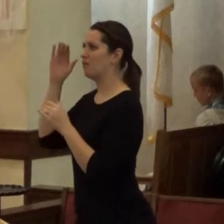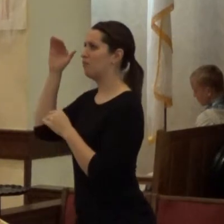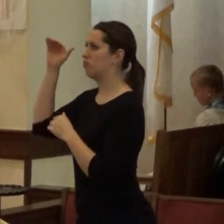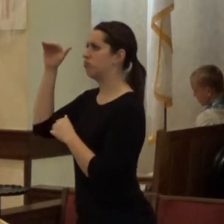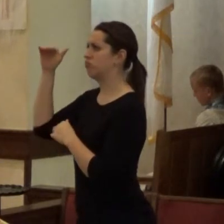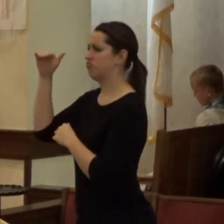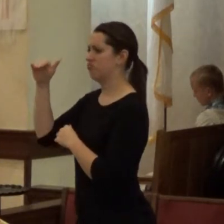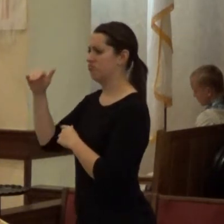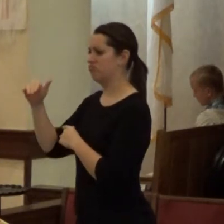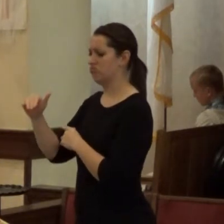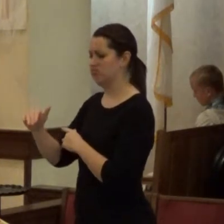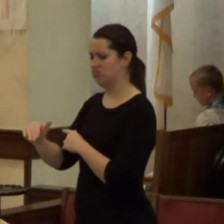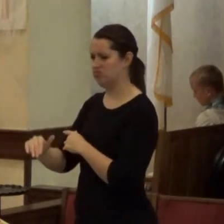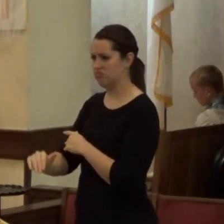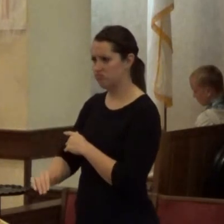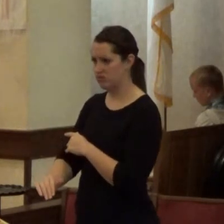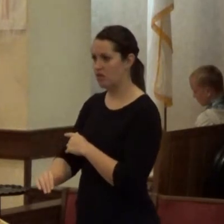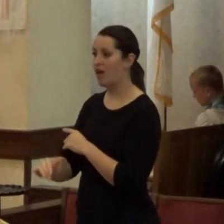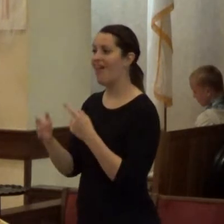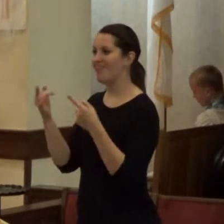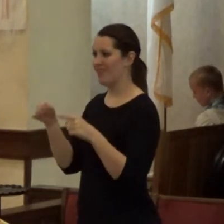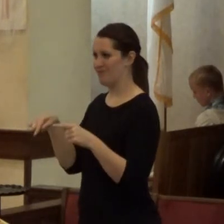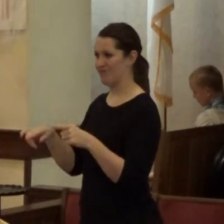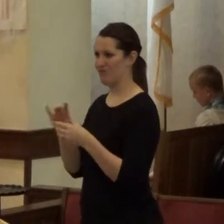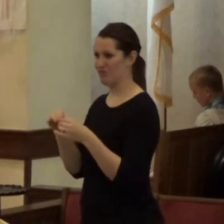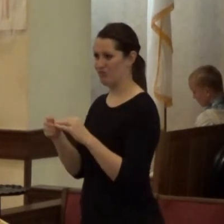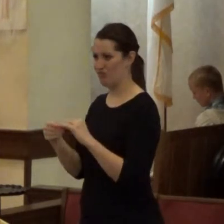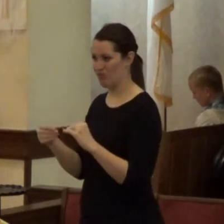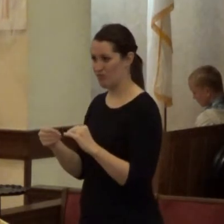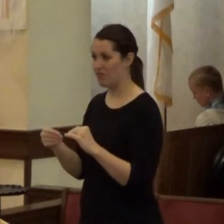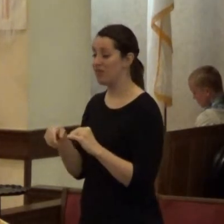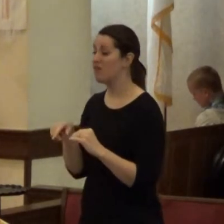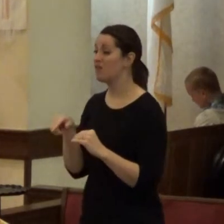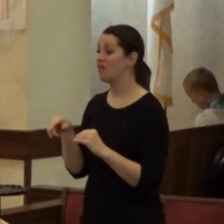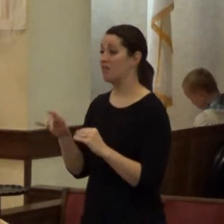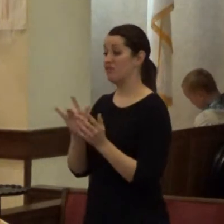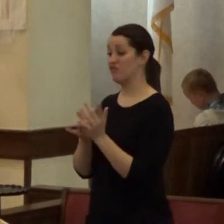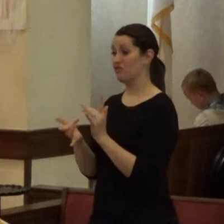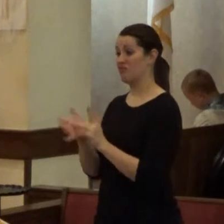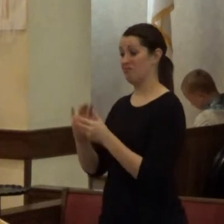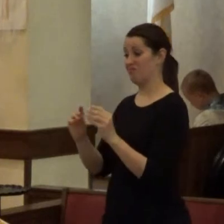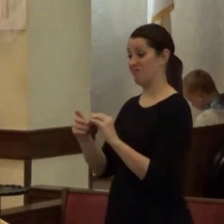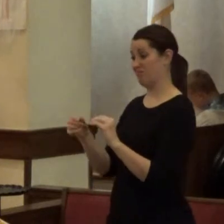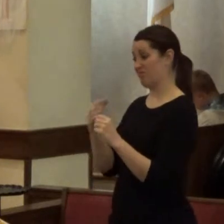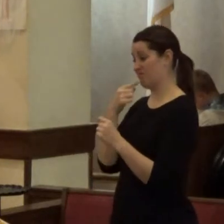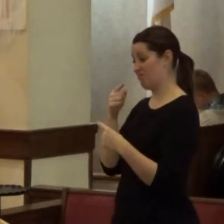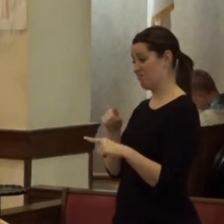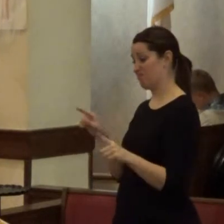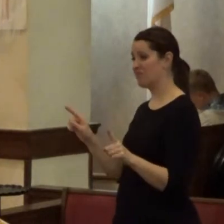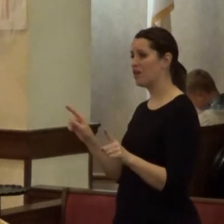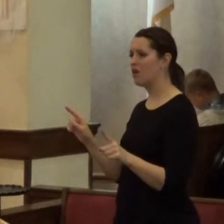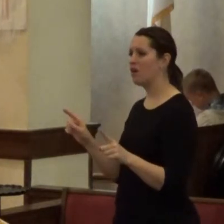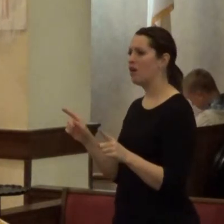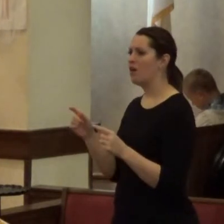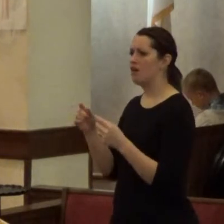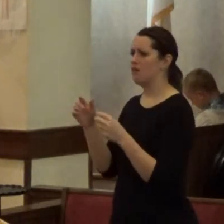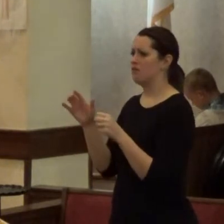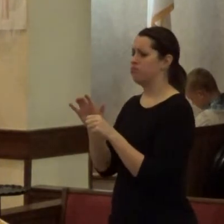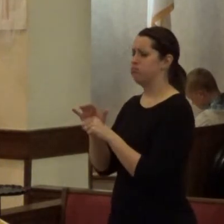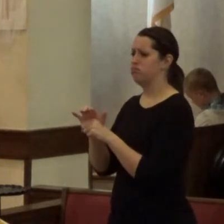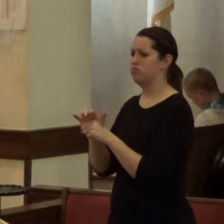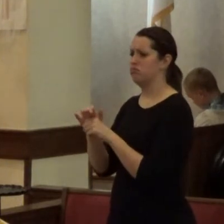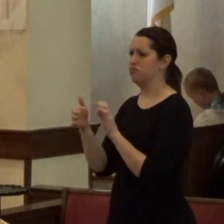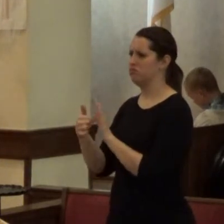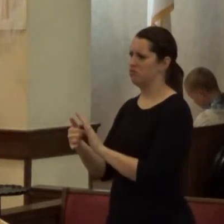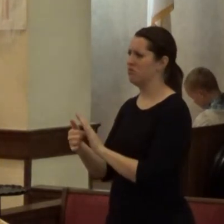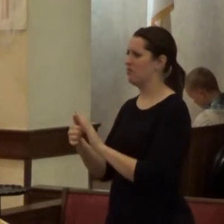hurry. And that's what happens in the parable. This parable that Jesus tells is full of all of these references